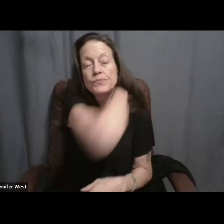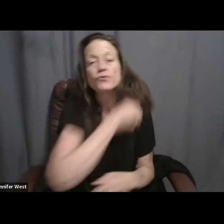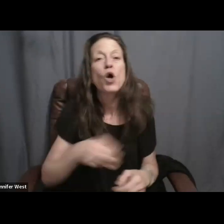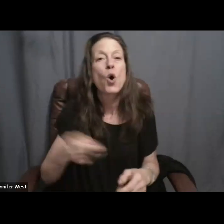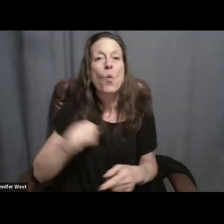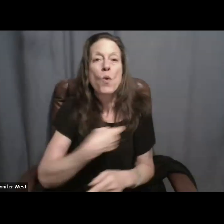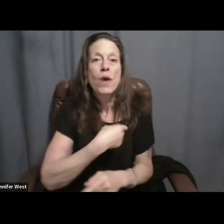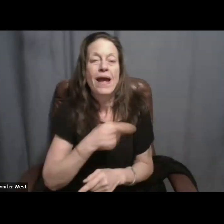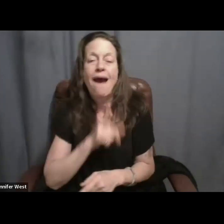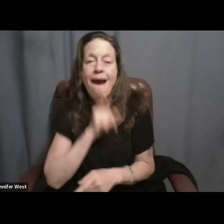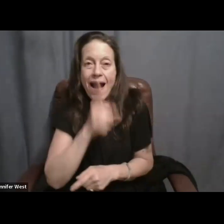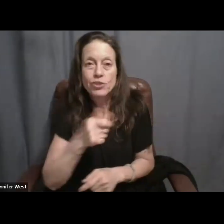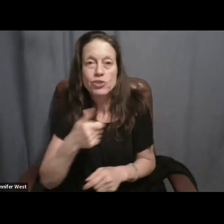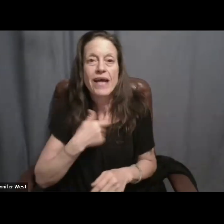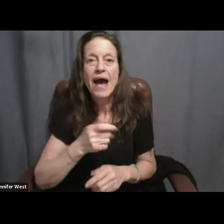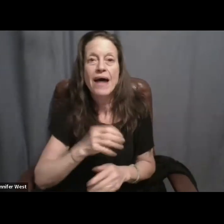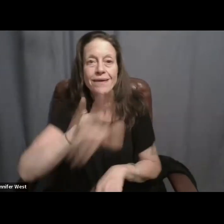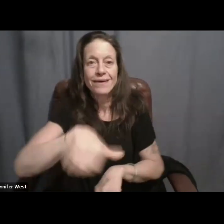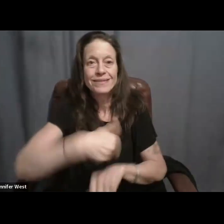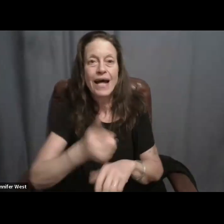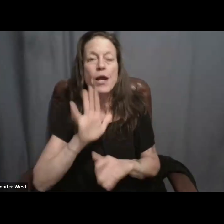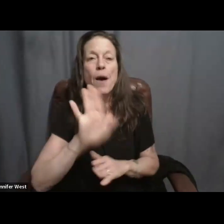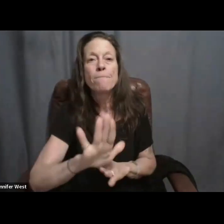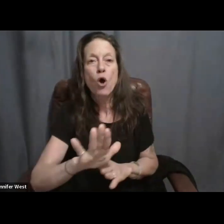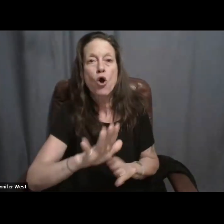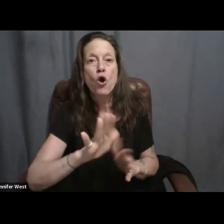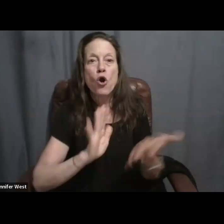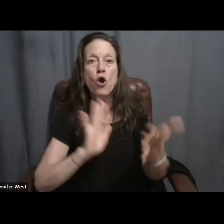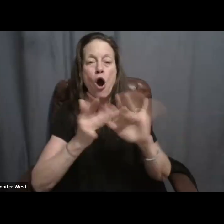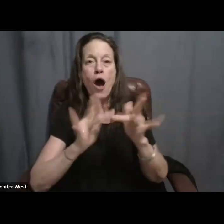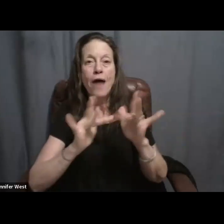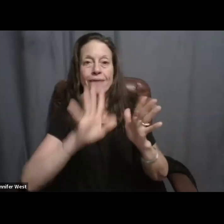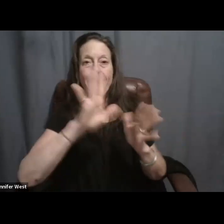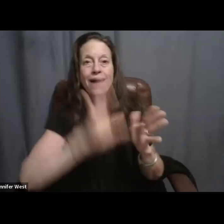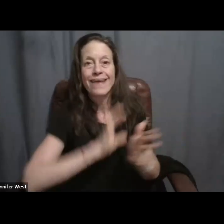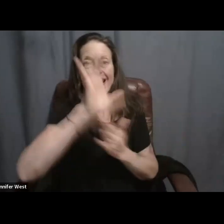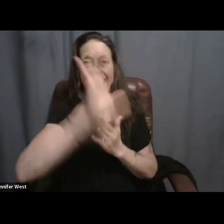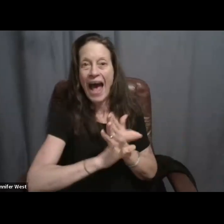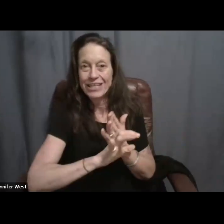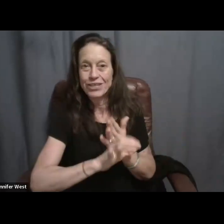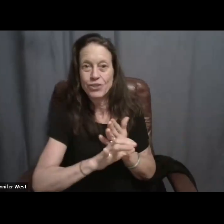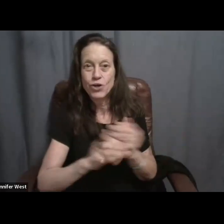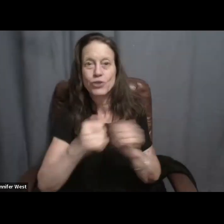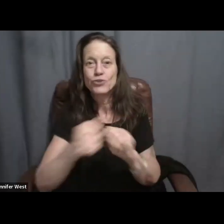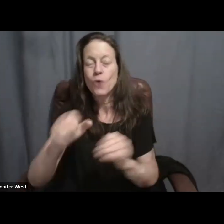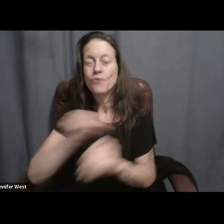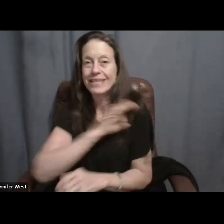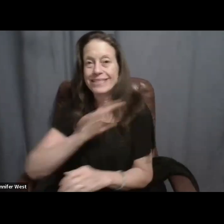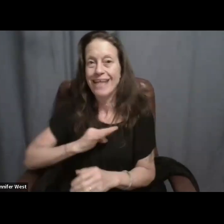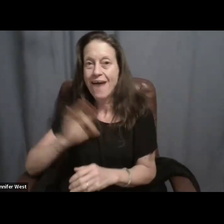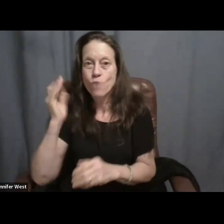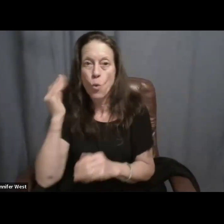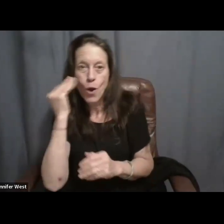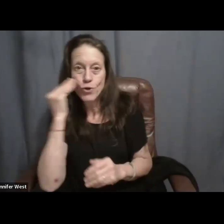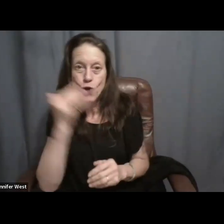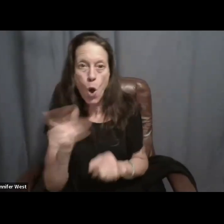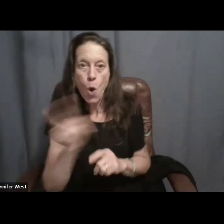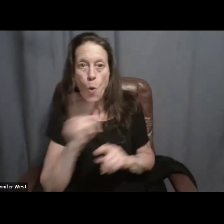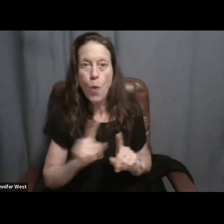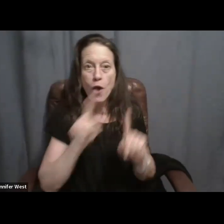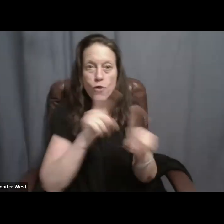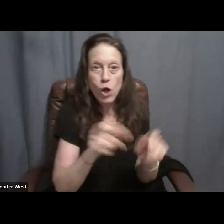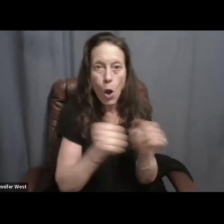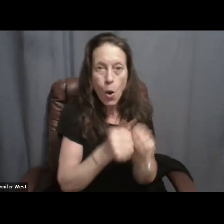own online calendar for staff so that staff would know where to go and what to do and not get confused, because